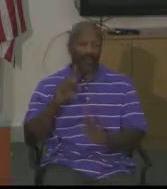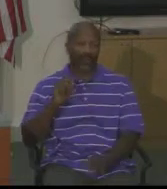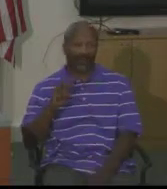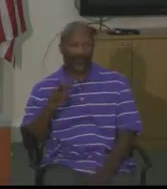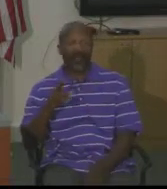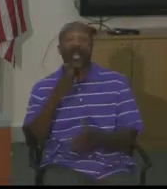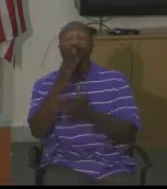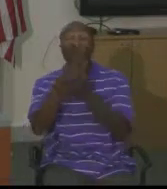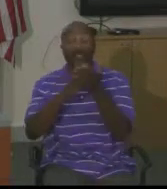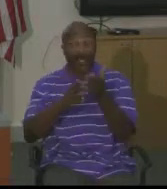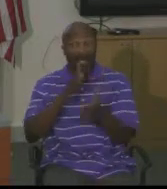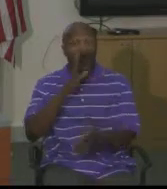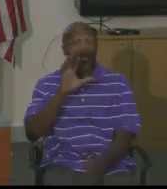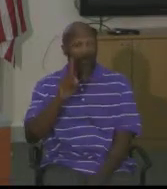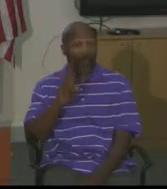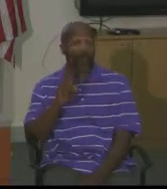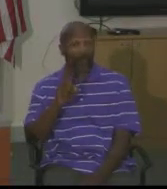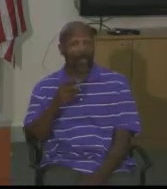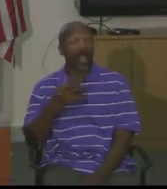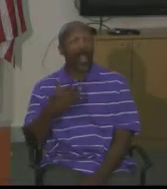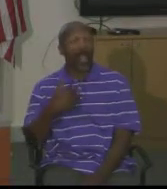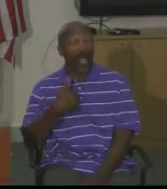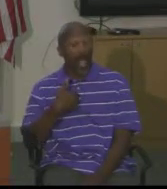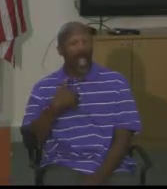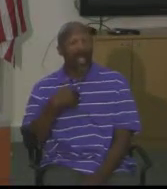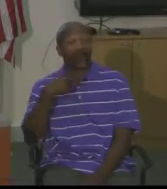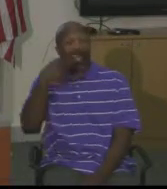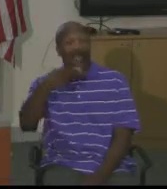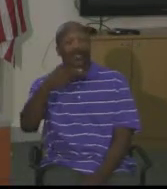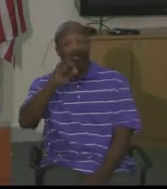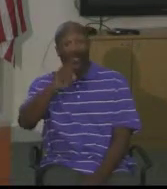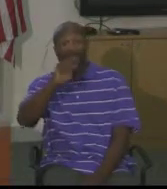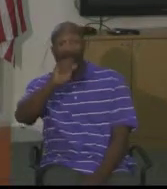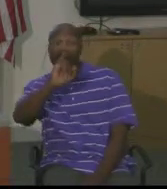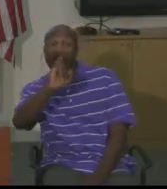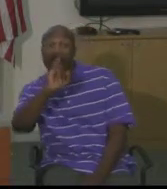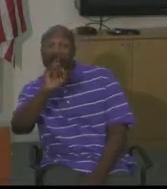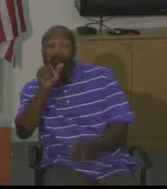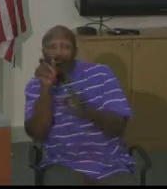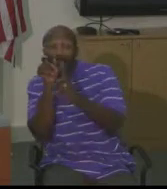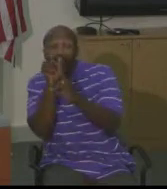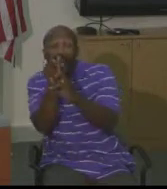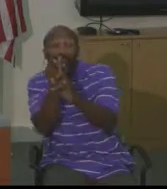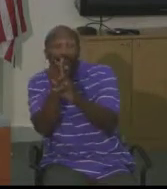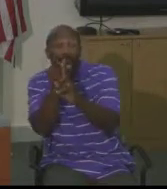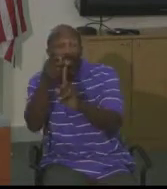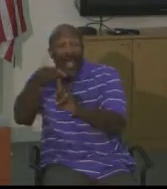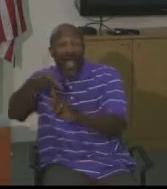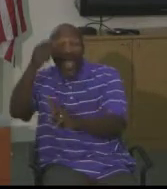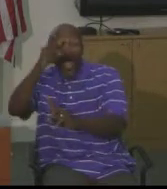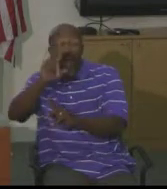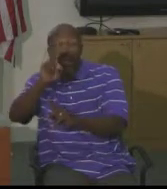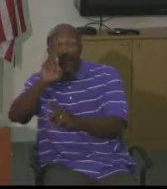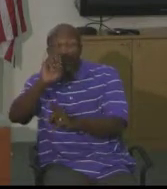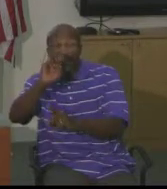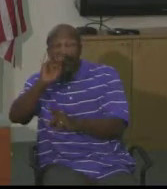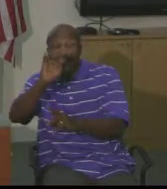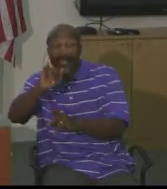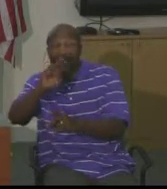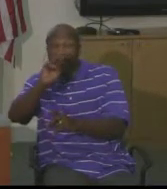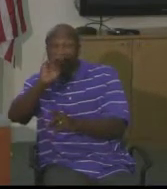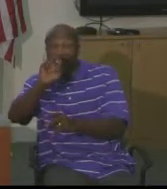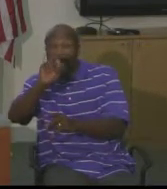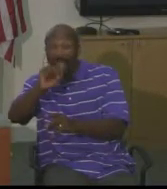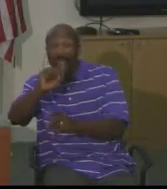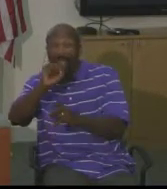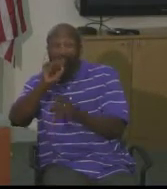Some of the motherboards will actually have an HDMI, high density media interface